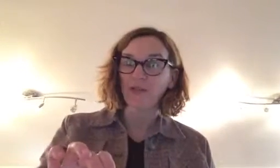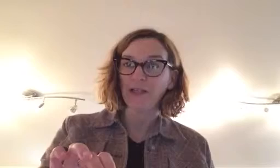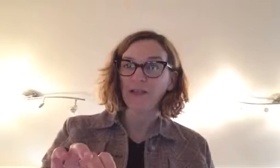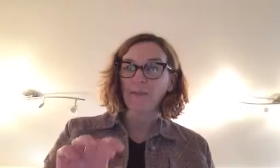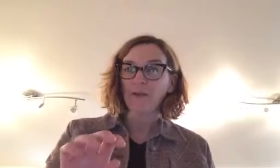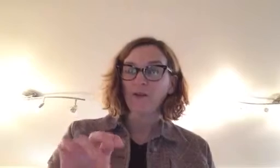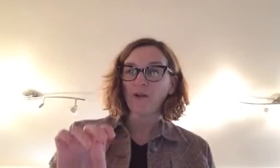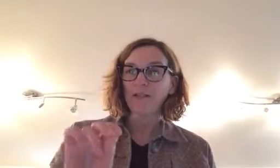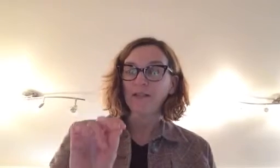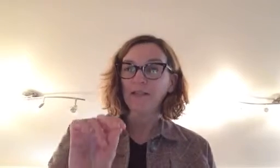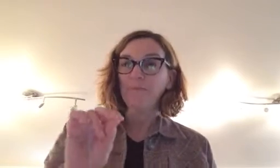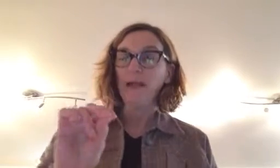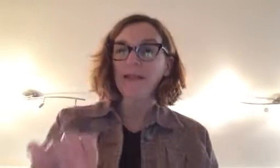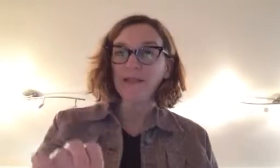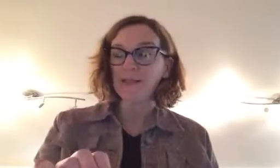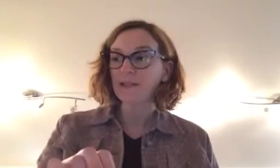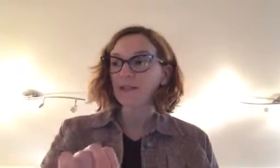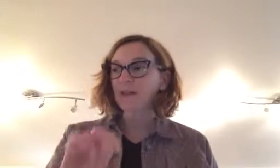successfully garnered its independence.